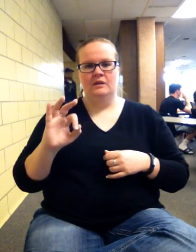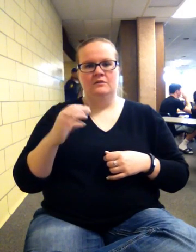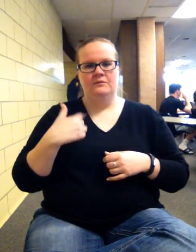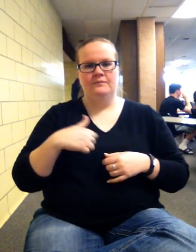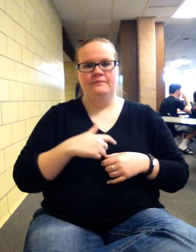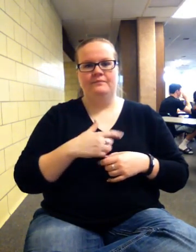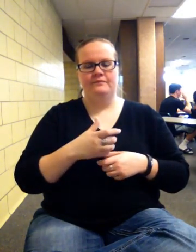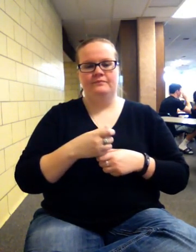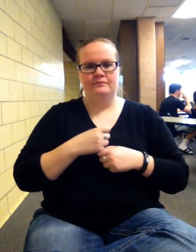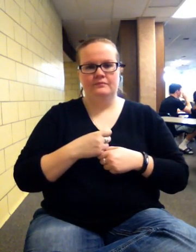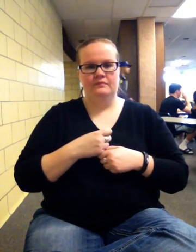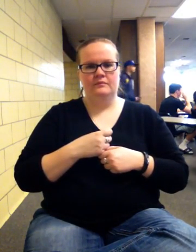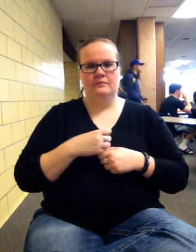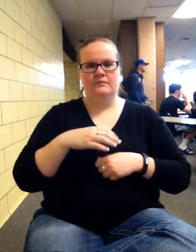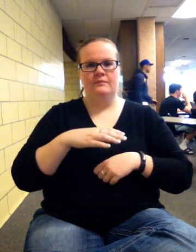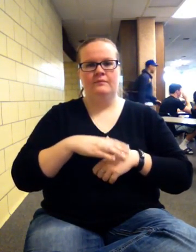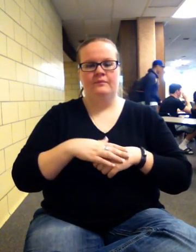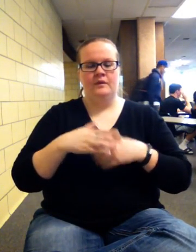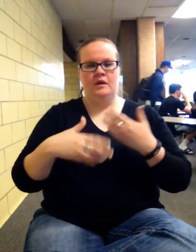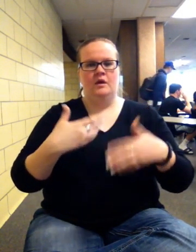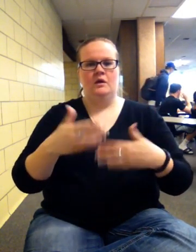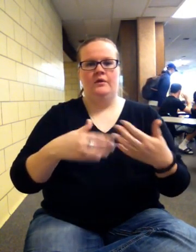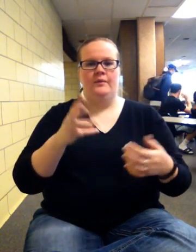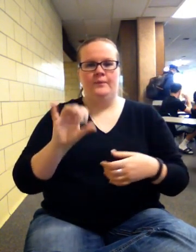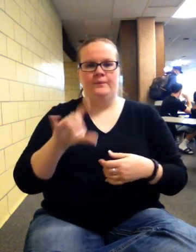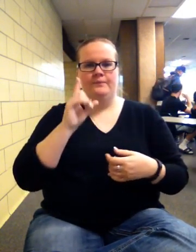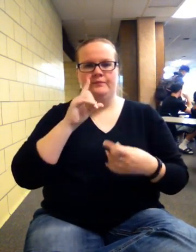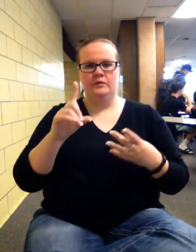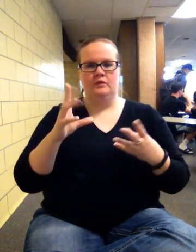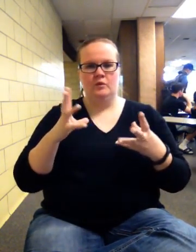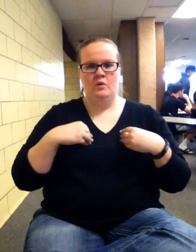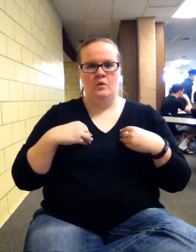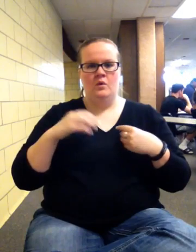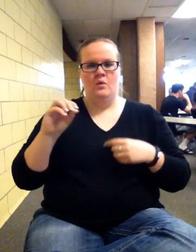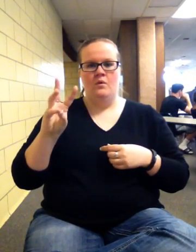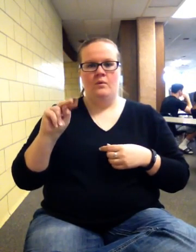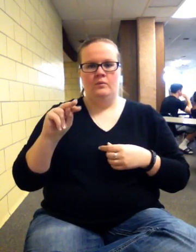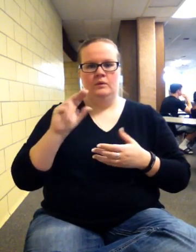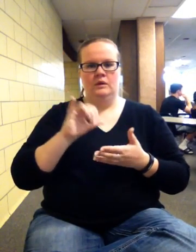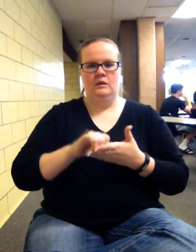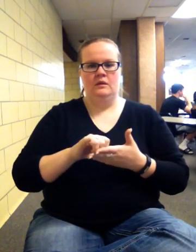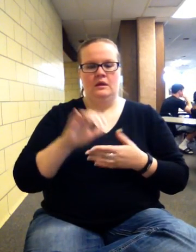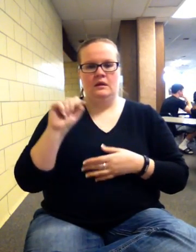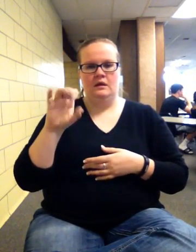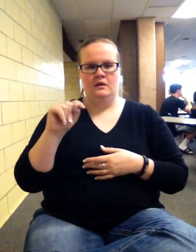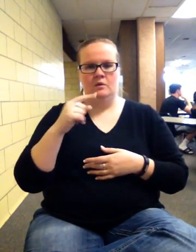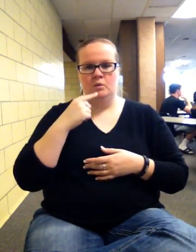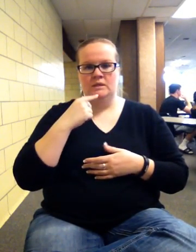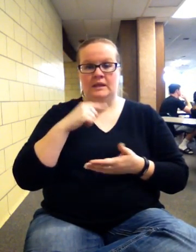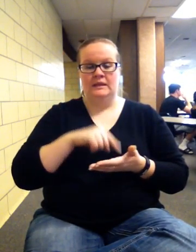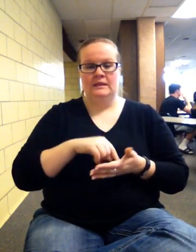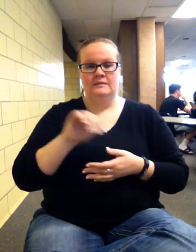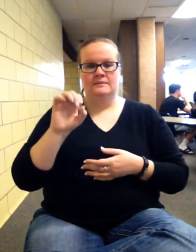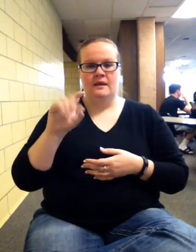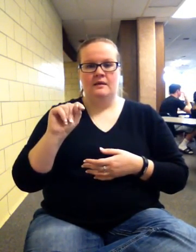get along the way for owning that asset. So what we're saying here is that this asset would have an